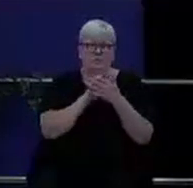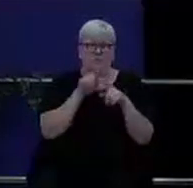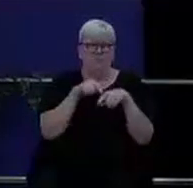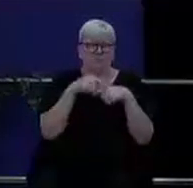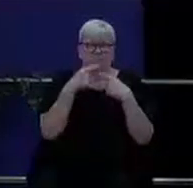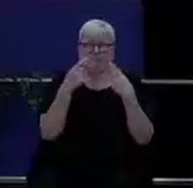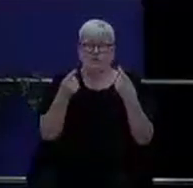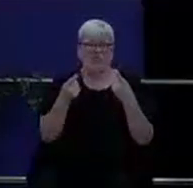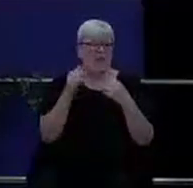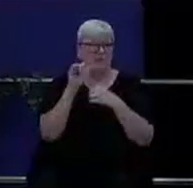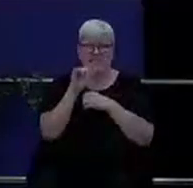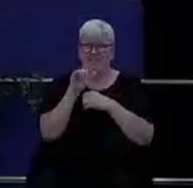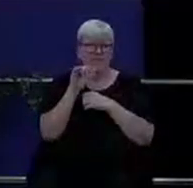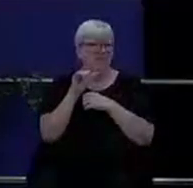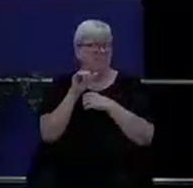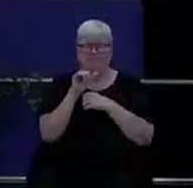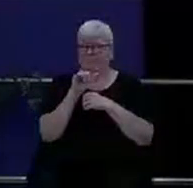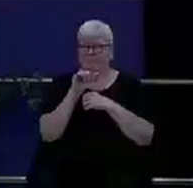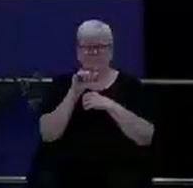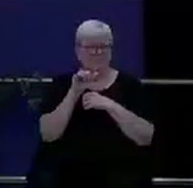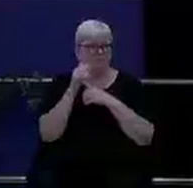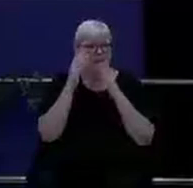you can't be cynical, and you have to.